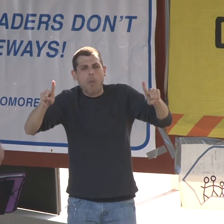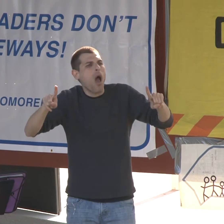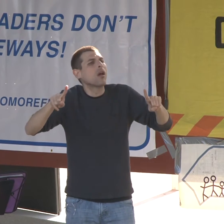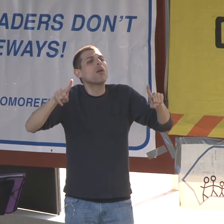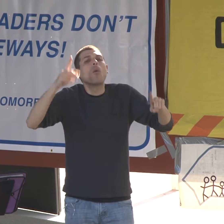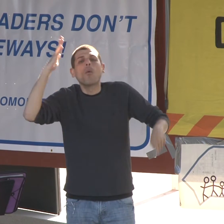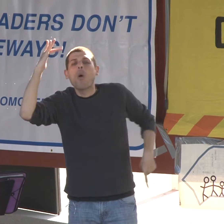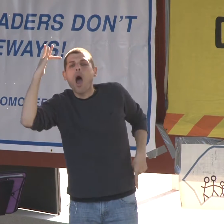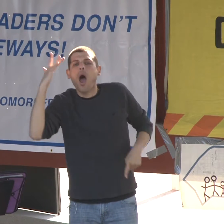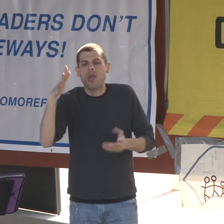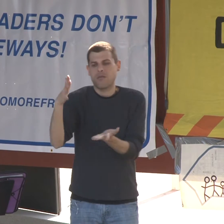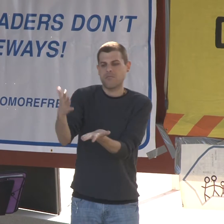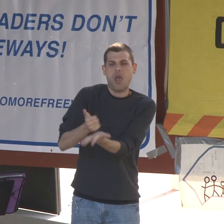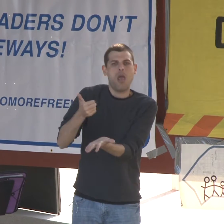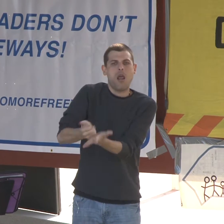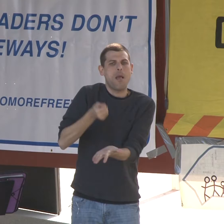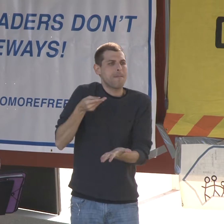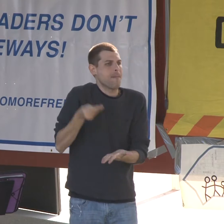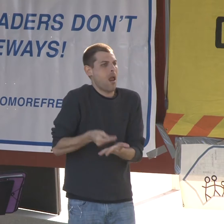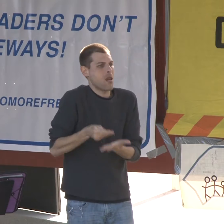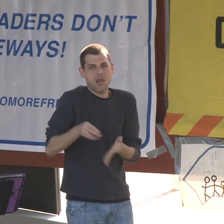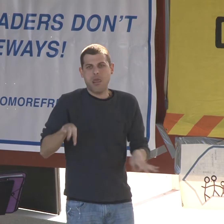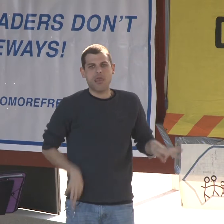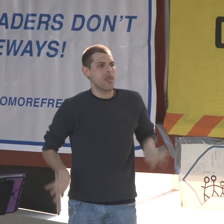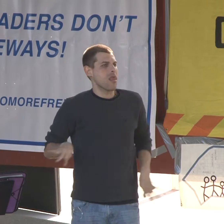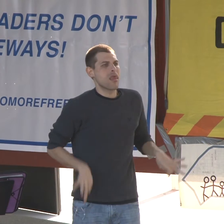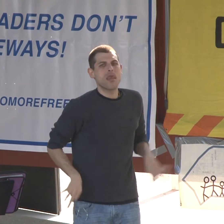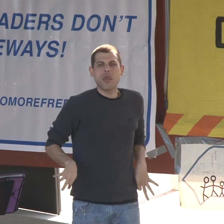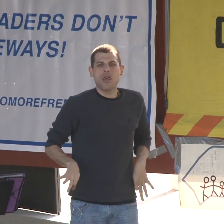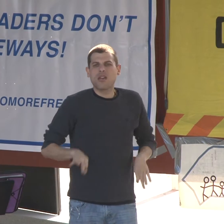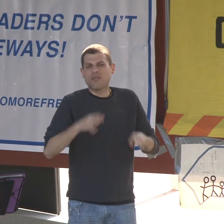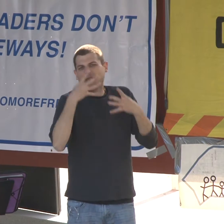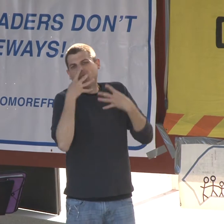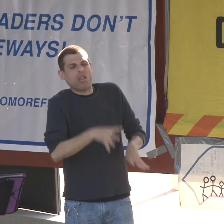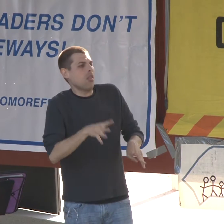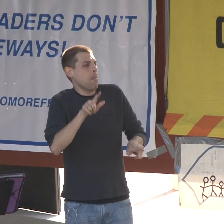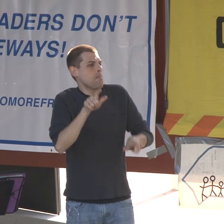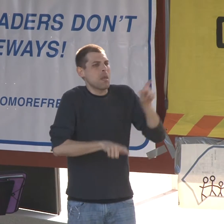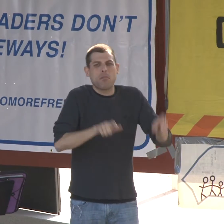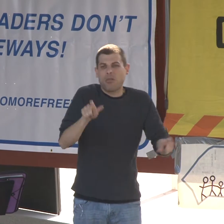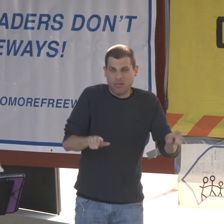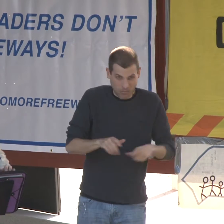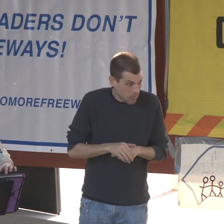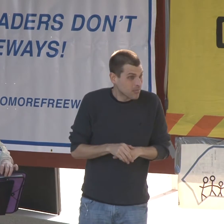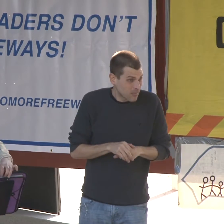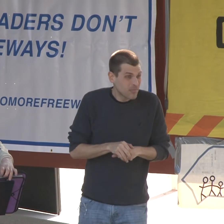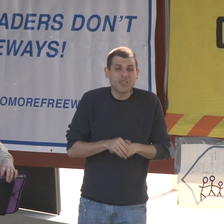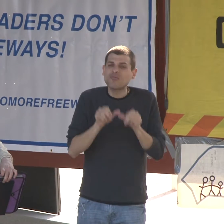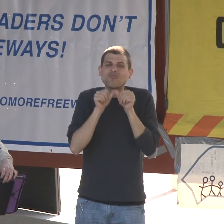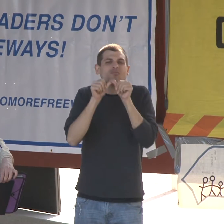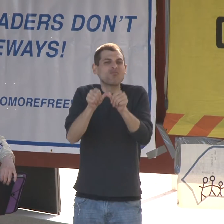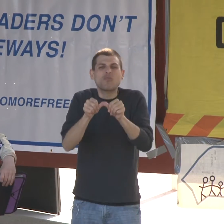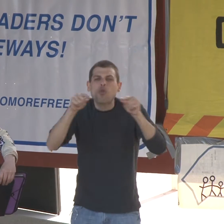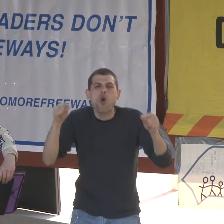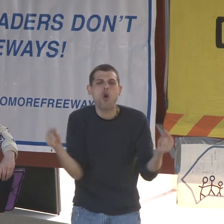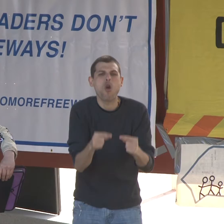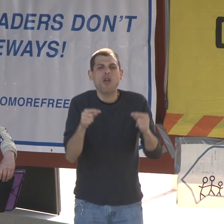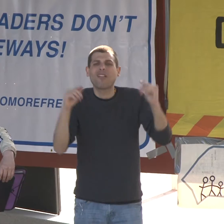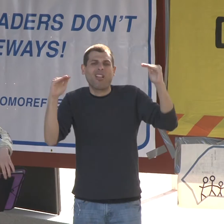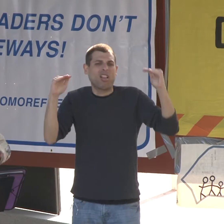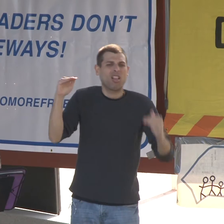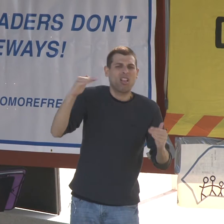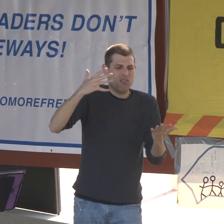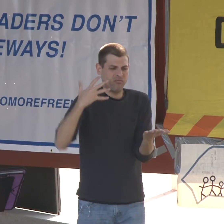profit instead of protecting people. This economic system externalizes harm on the powerless, and the